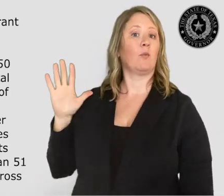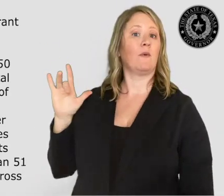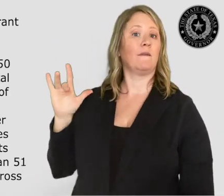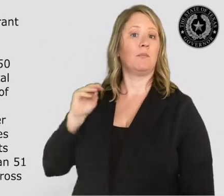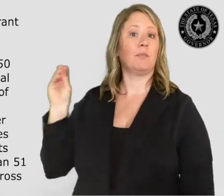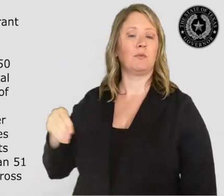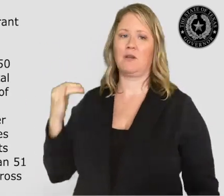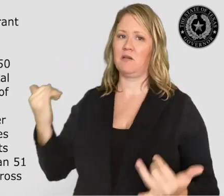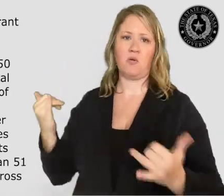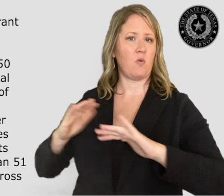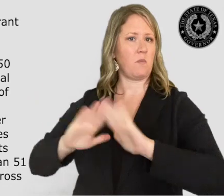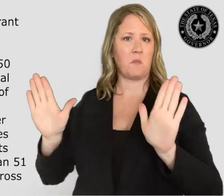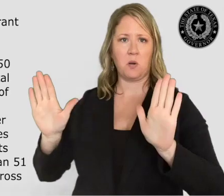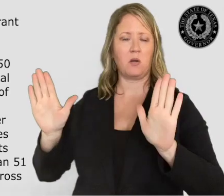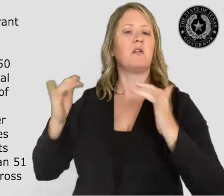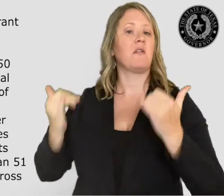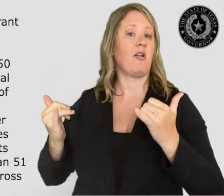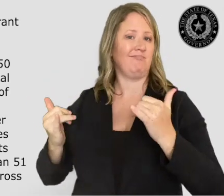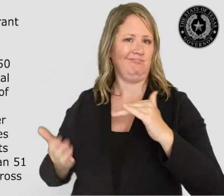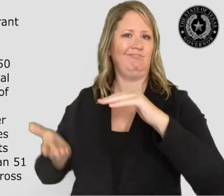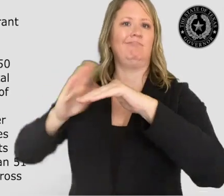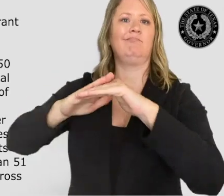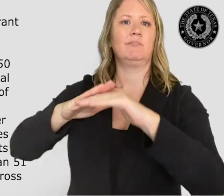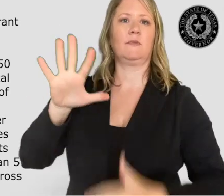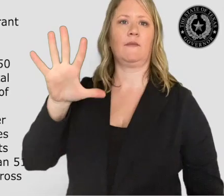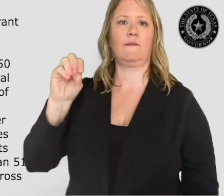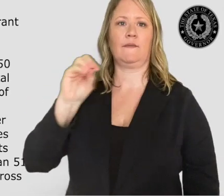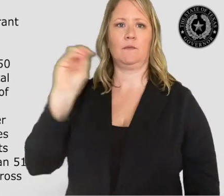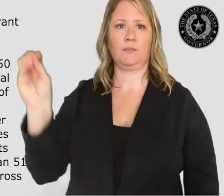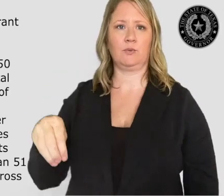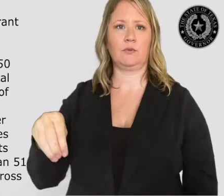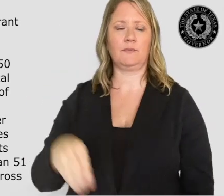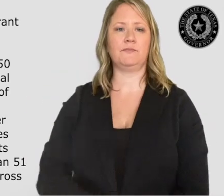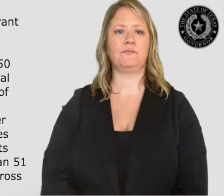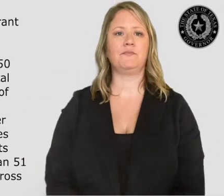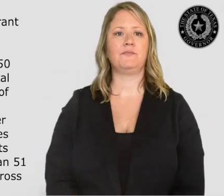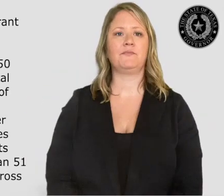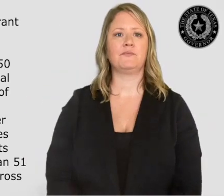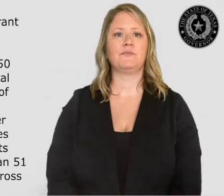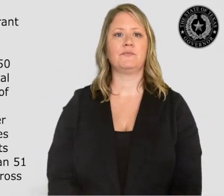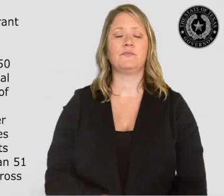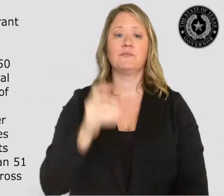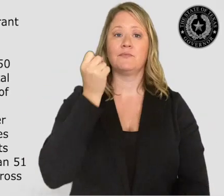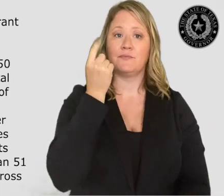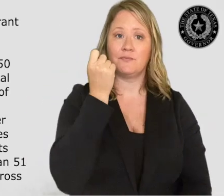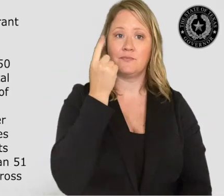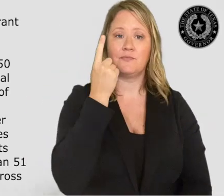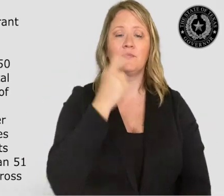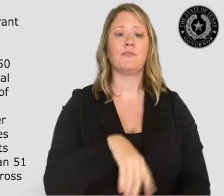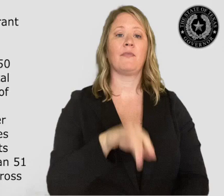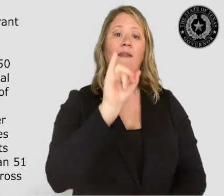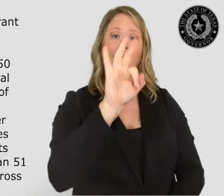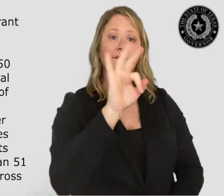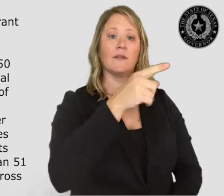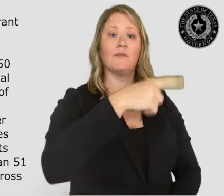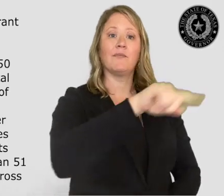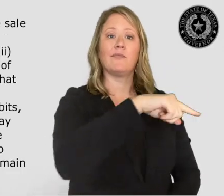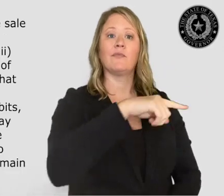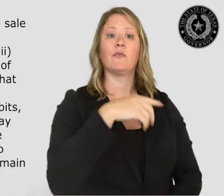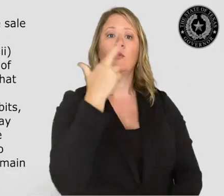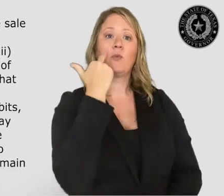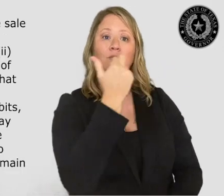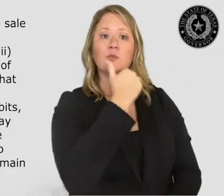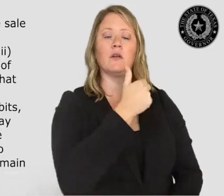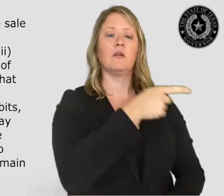restaurant, provided, however, that this applies only to restaurants that have less than 51% of their